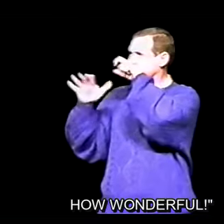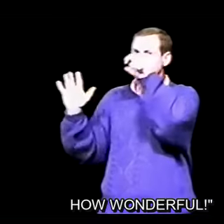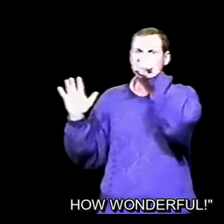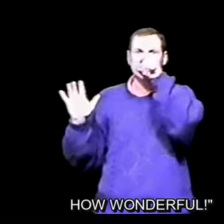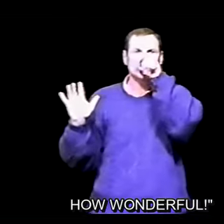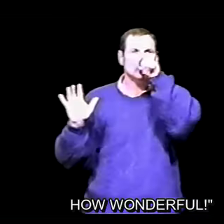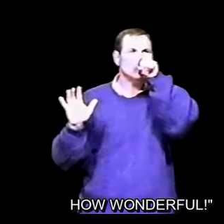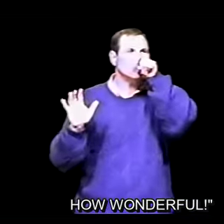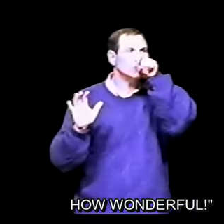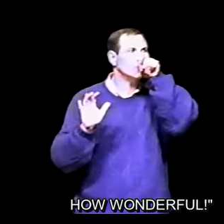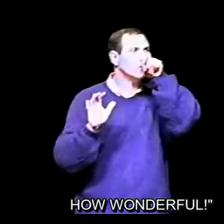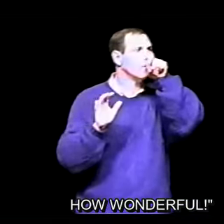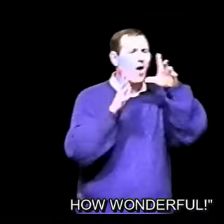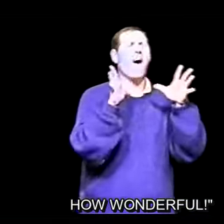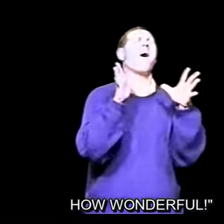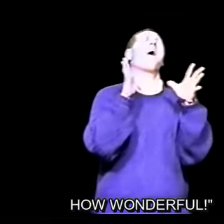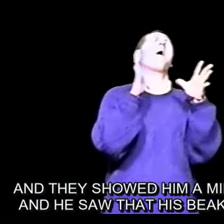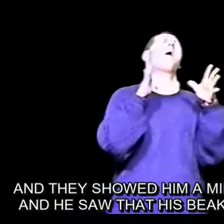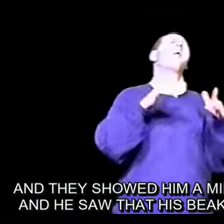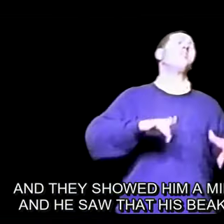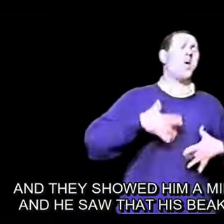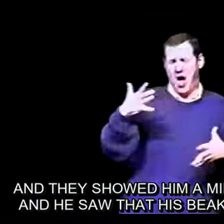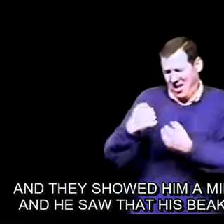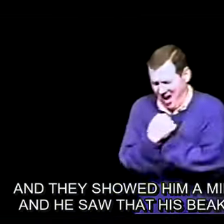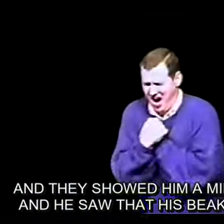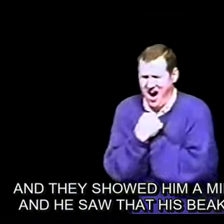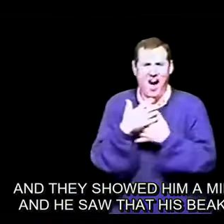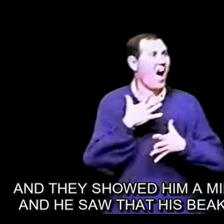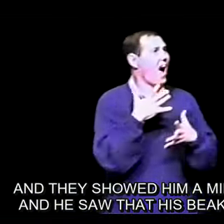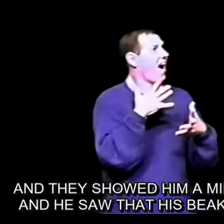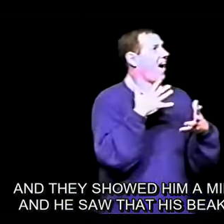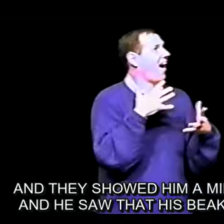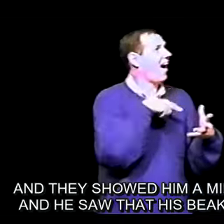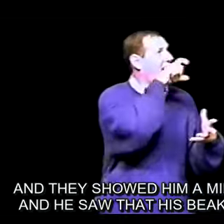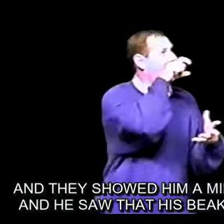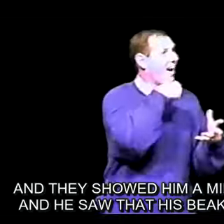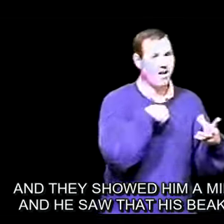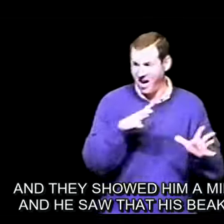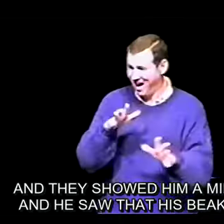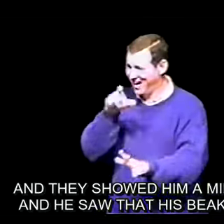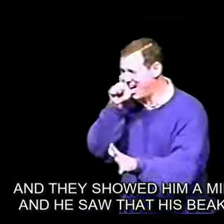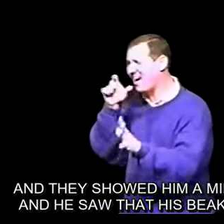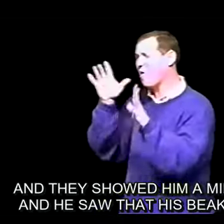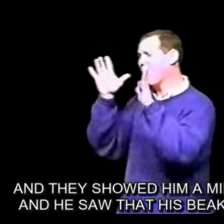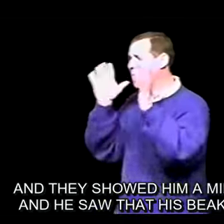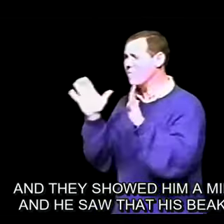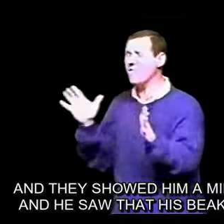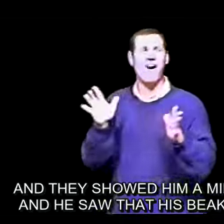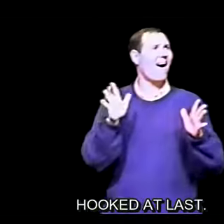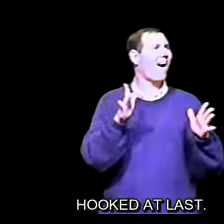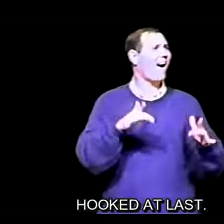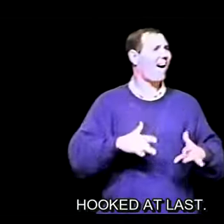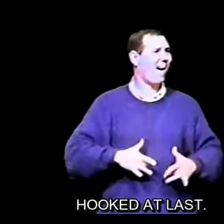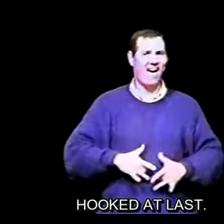wonderful! And they showed him a mirror, and he saw that his beak was hooked at